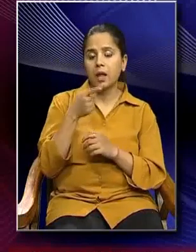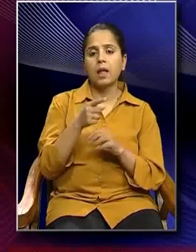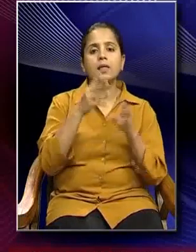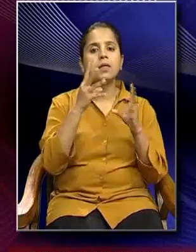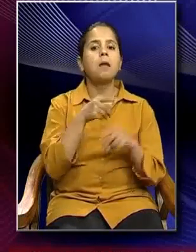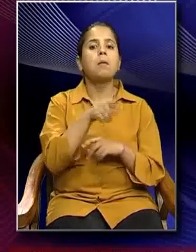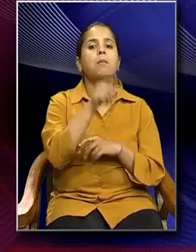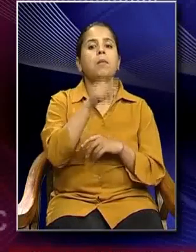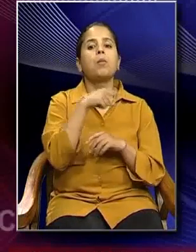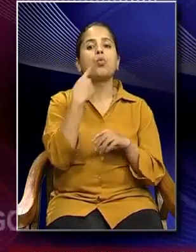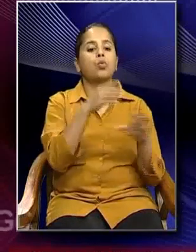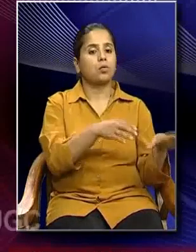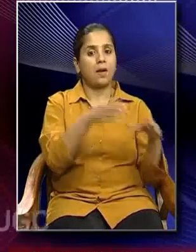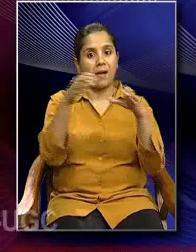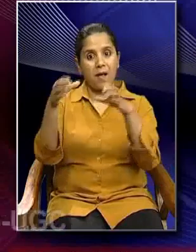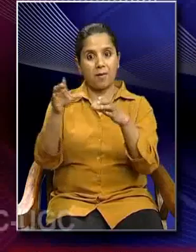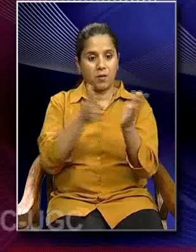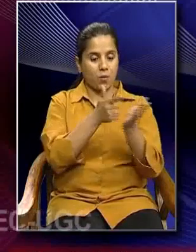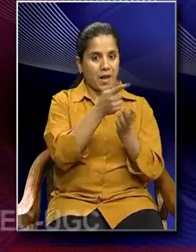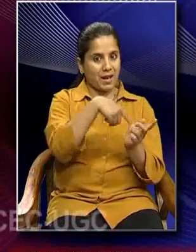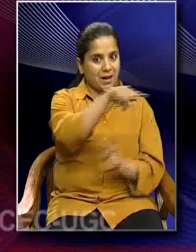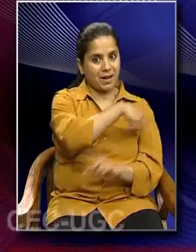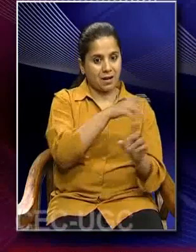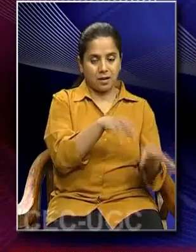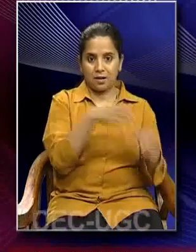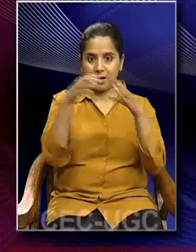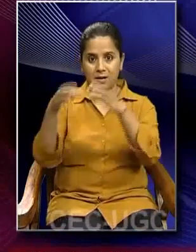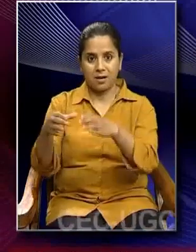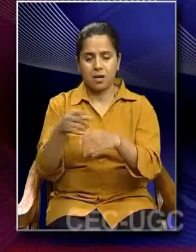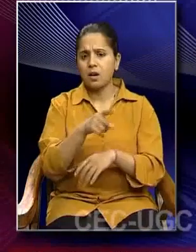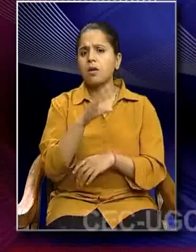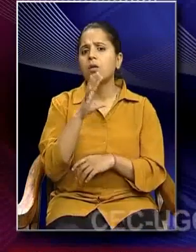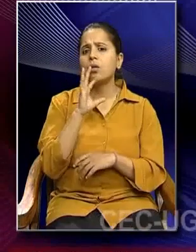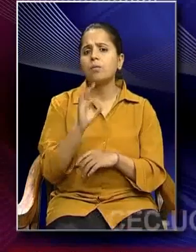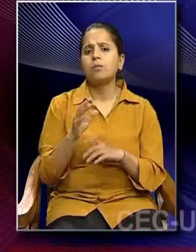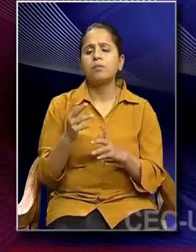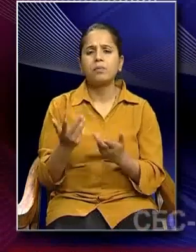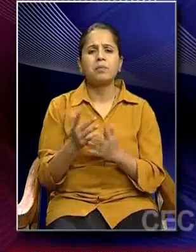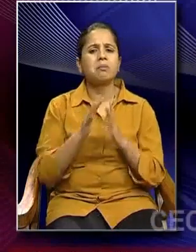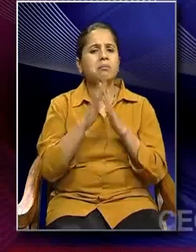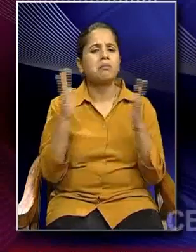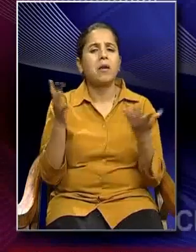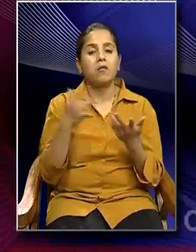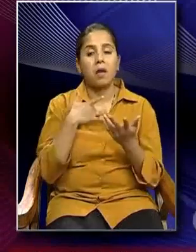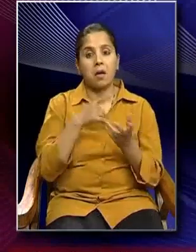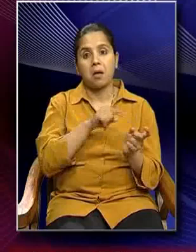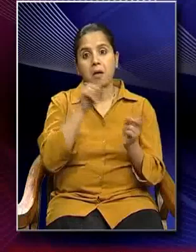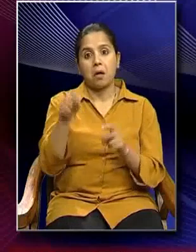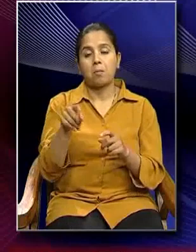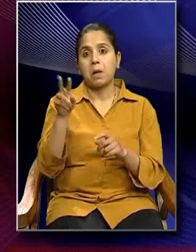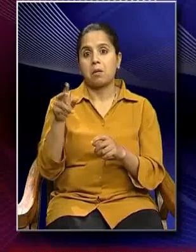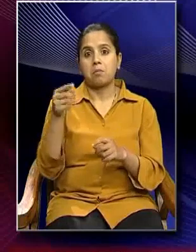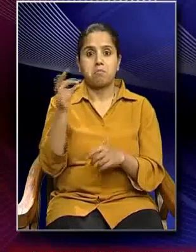of people, who are coming from villages, they actually does not make much difference to a general